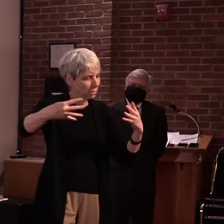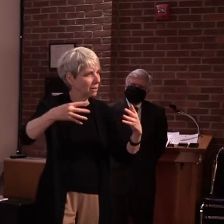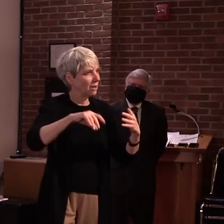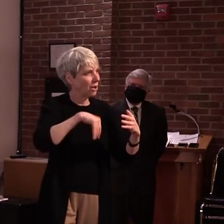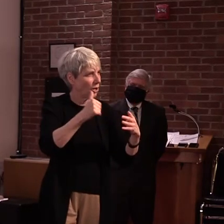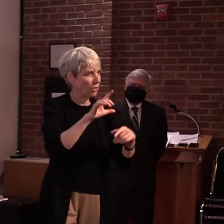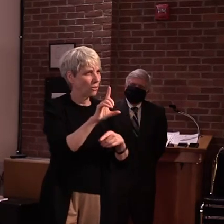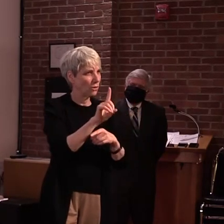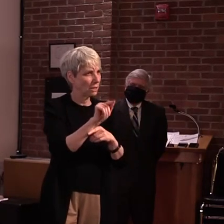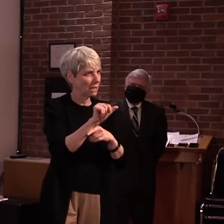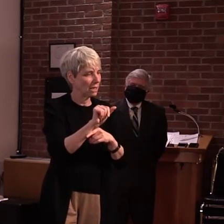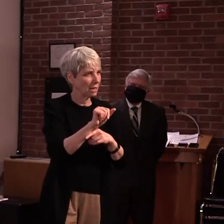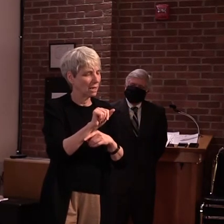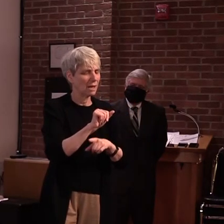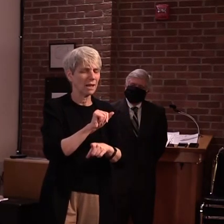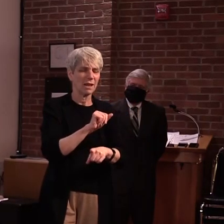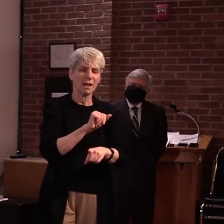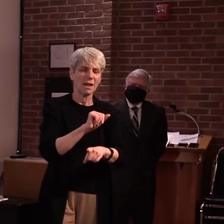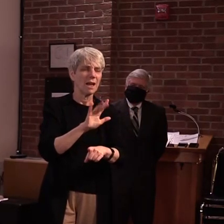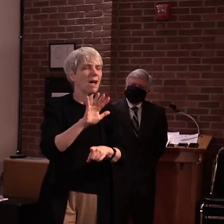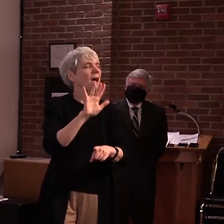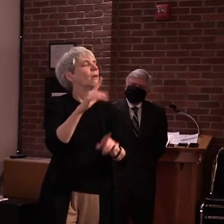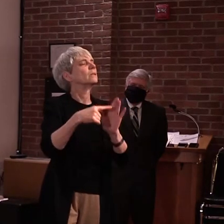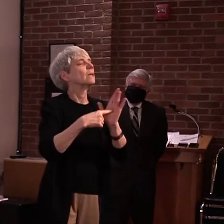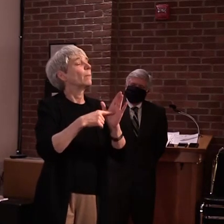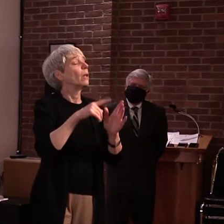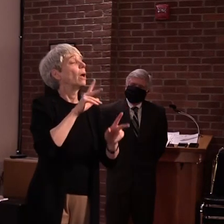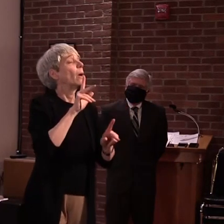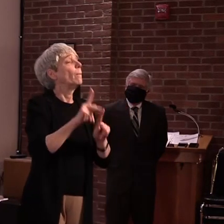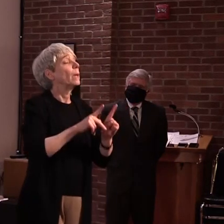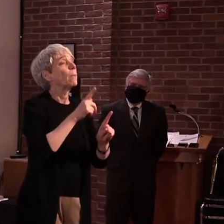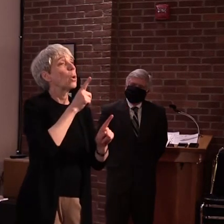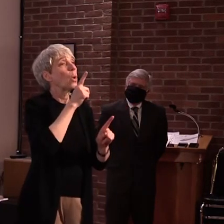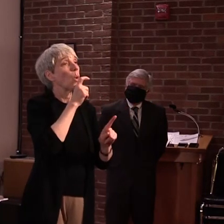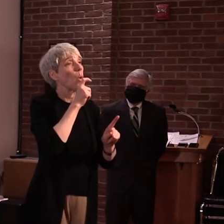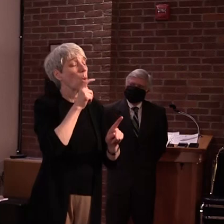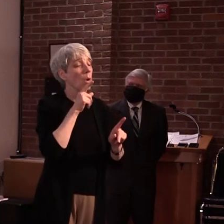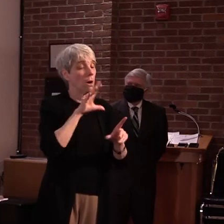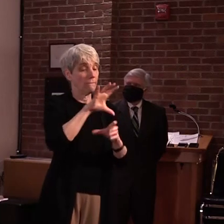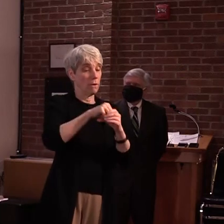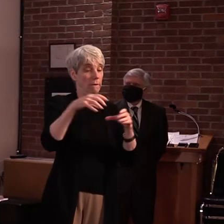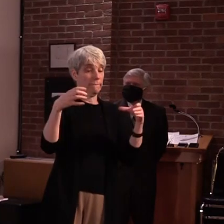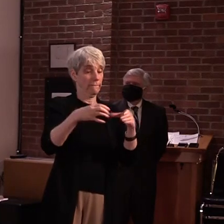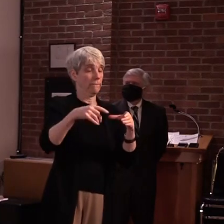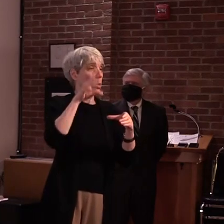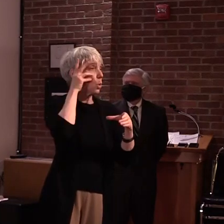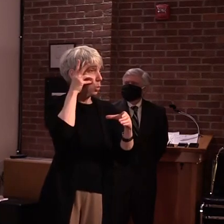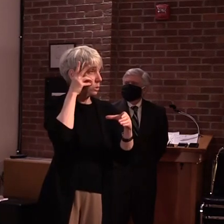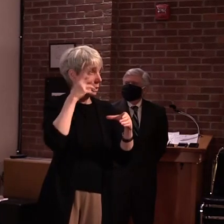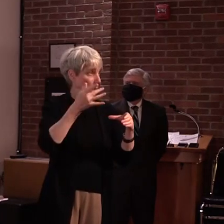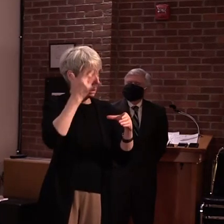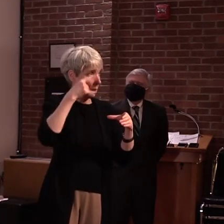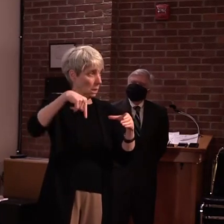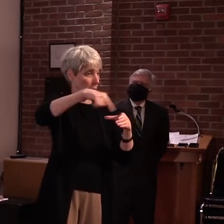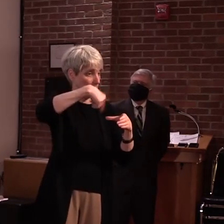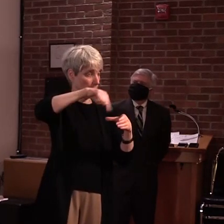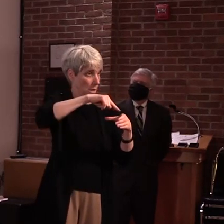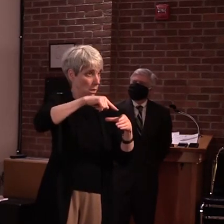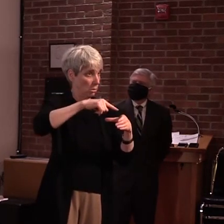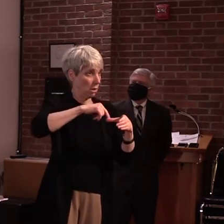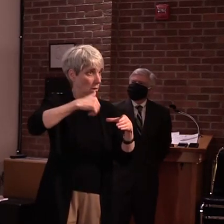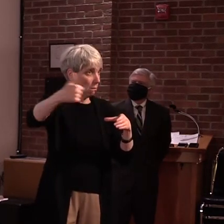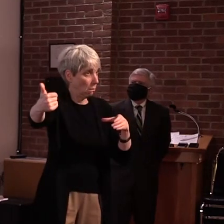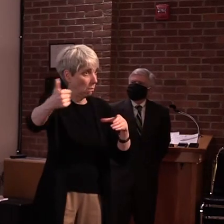Could I also ask, are any of the people who were involved in the Winooski outbreak traveling in from out of state? Not that I'm aware of, no. Dr.